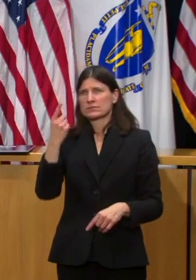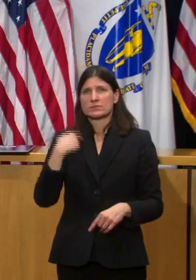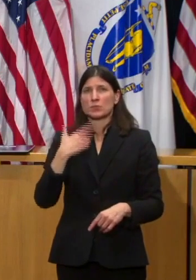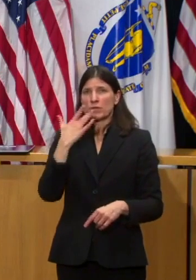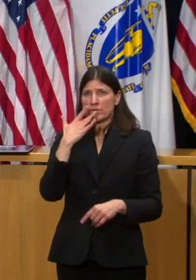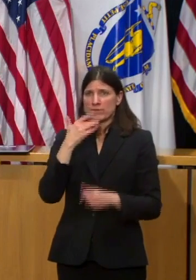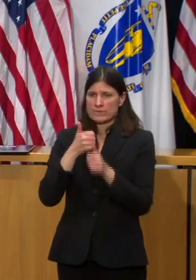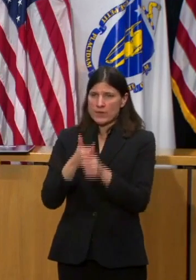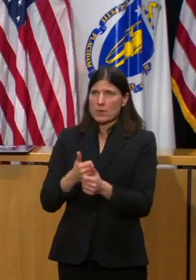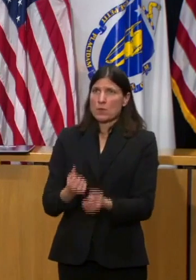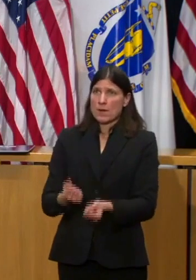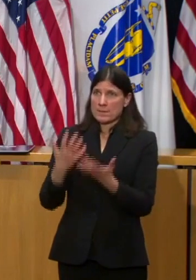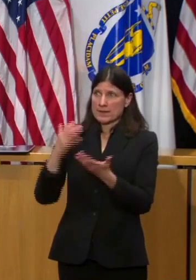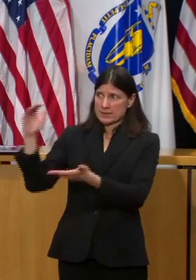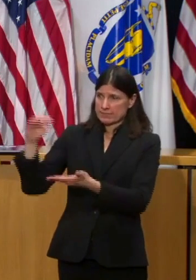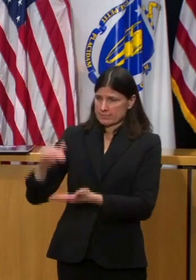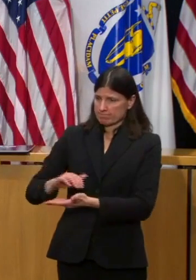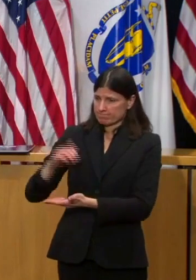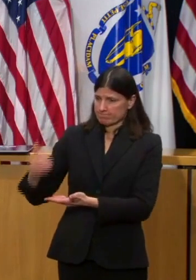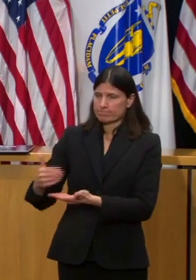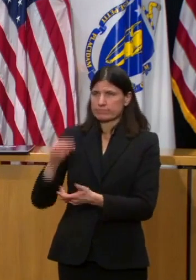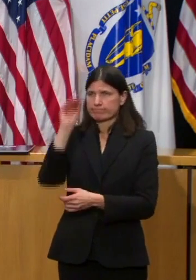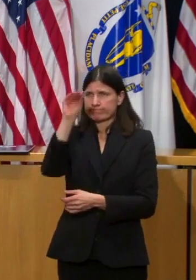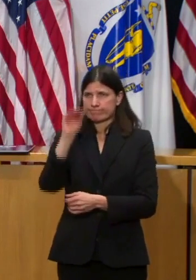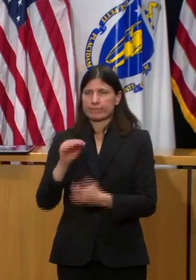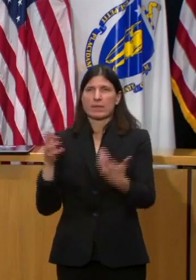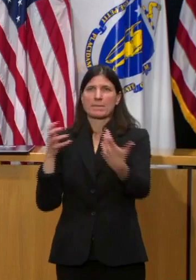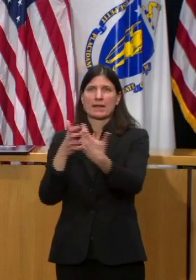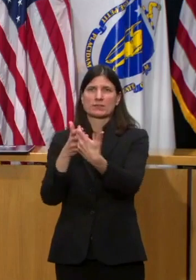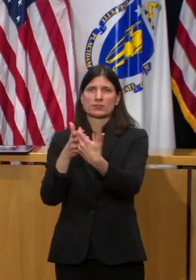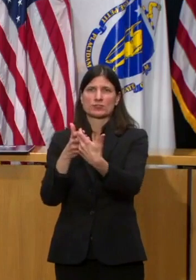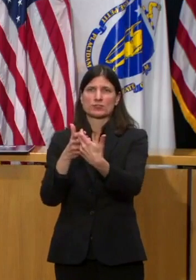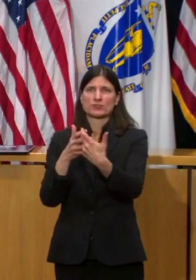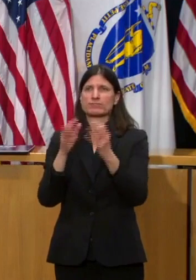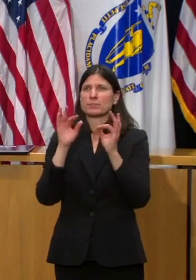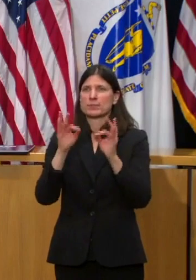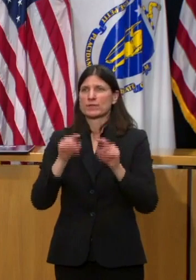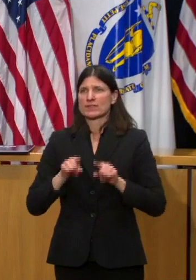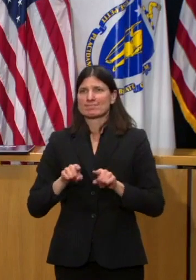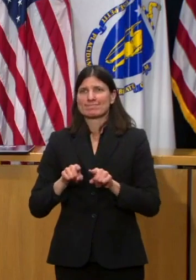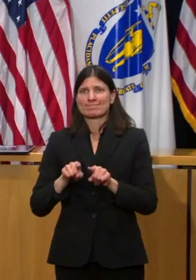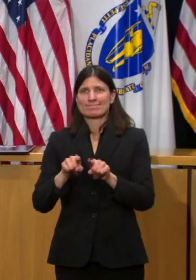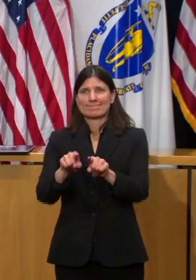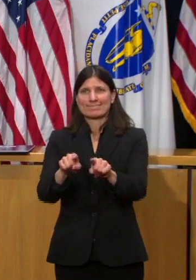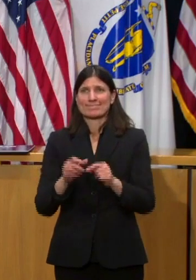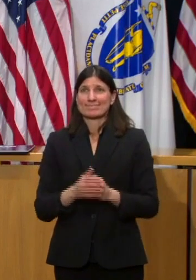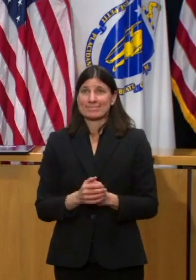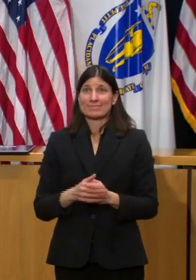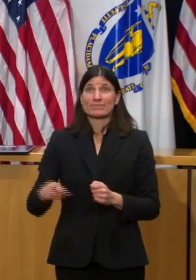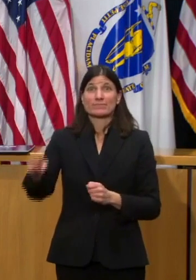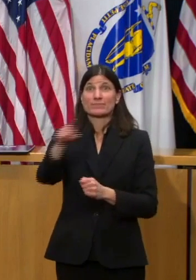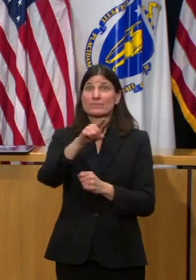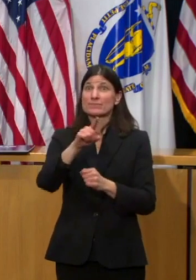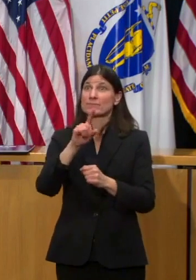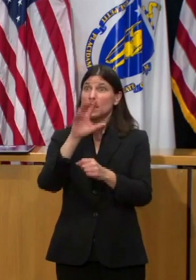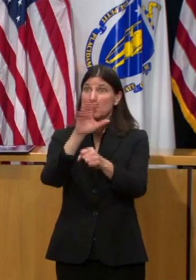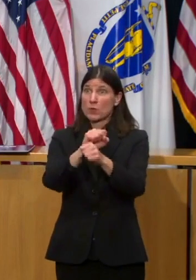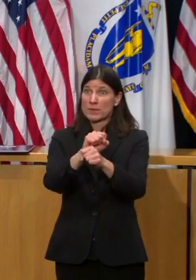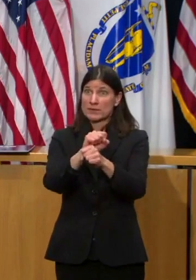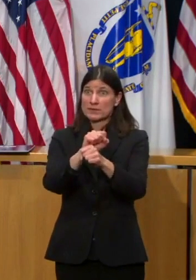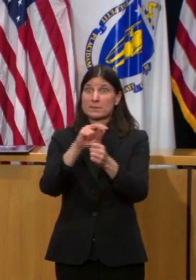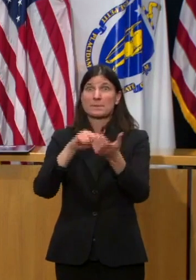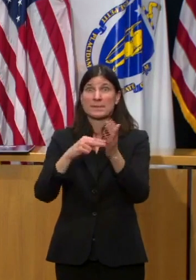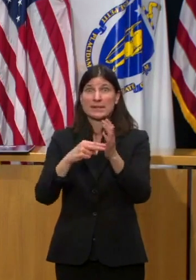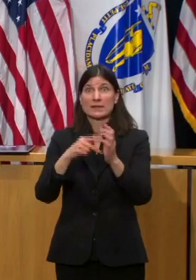the one thing we've tried to say from the beginning of this is if you have an appointment, you're going to get a vaccine. And I just want to make sure that we continue to be able to do that